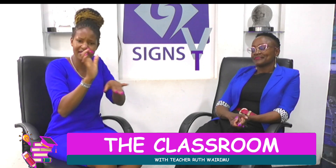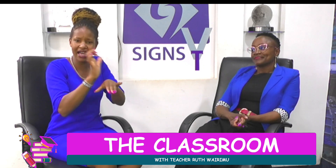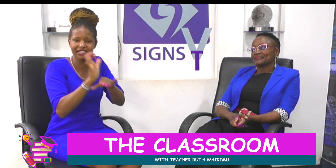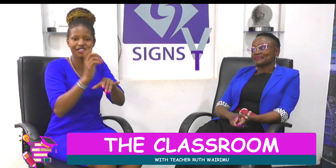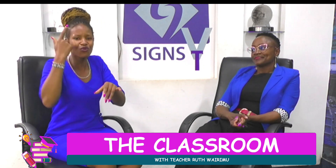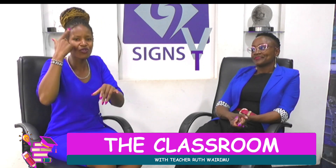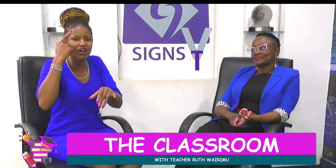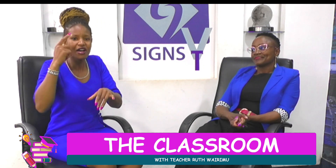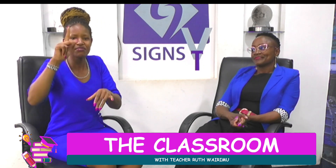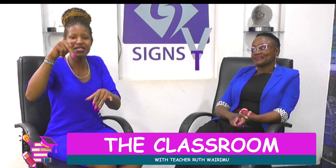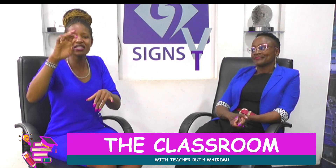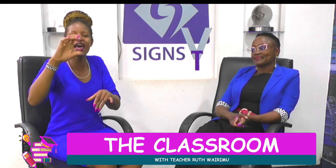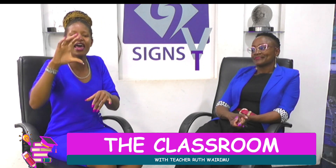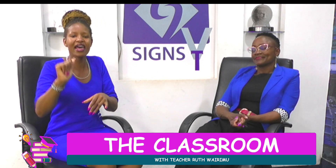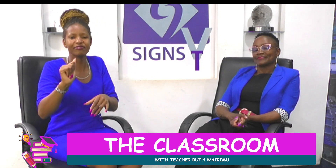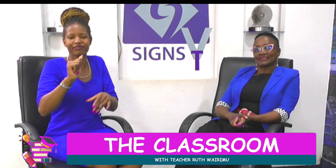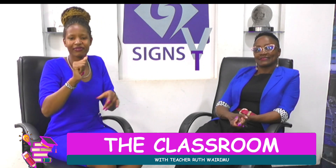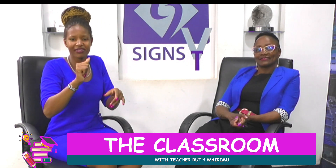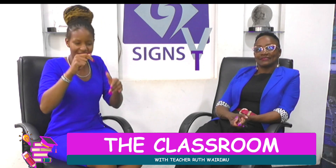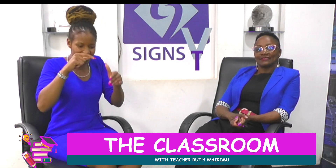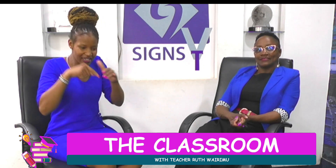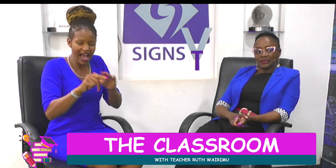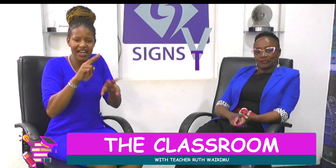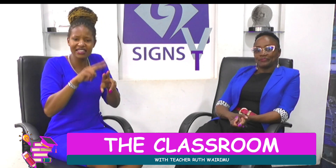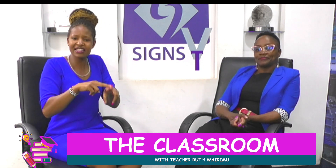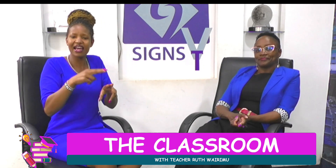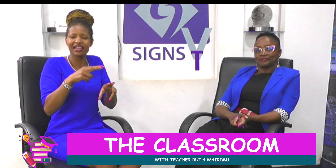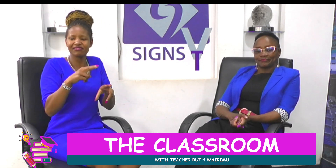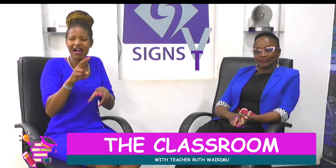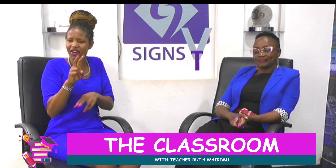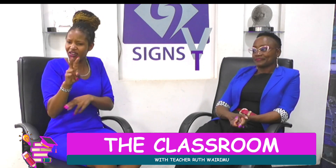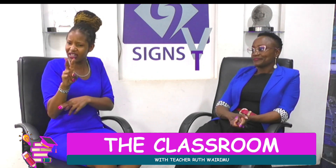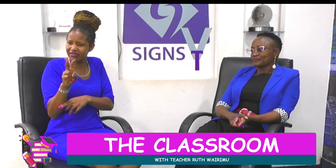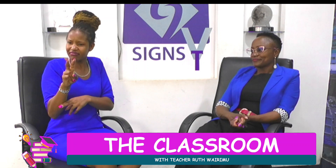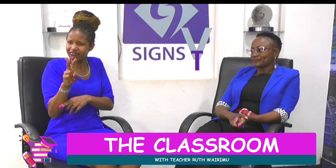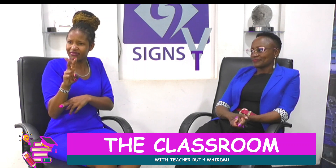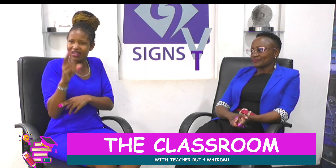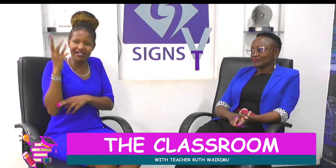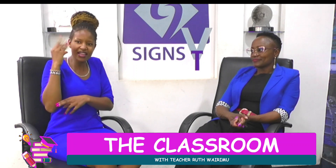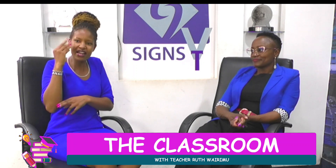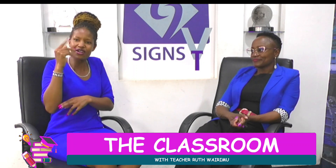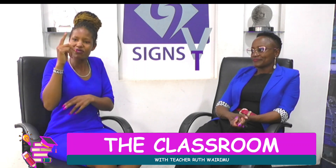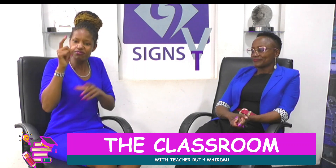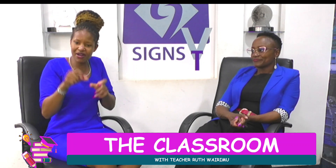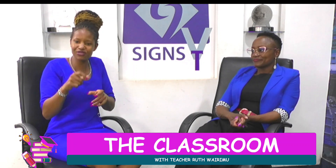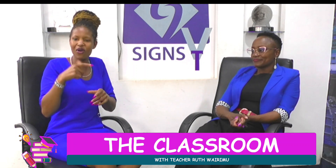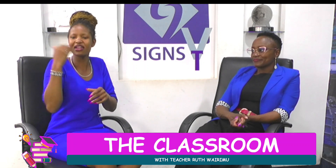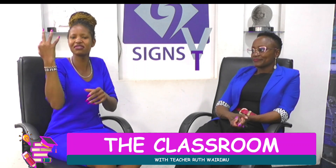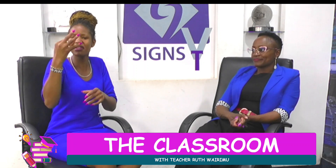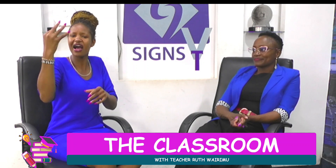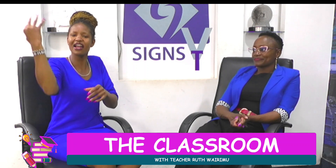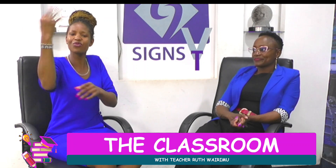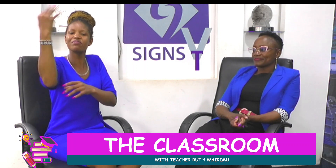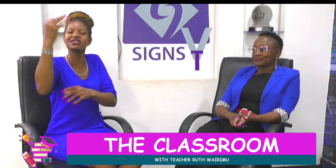said, she started in church in PCA, her church in PCA. She sat down,